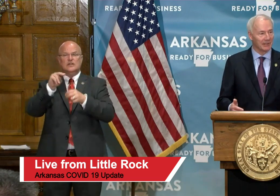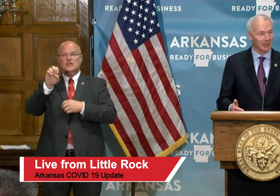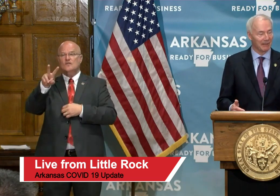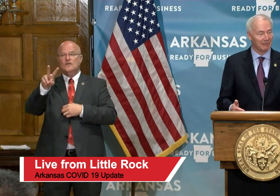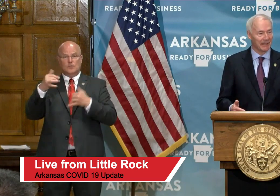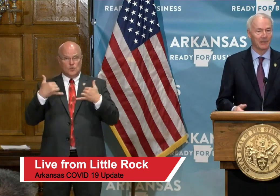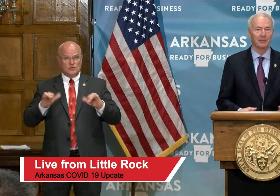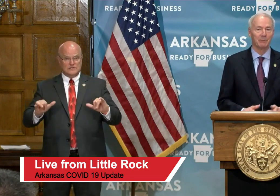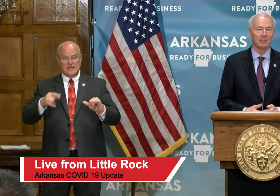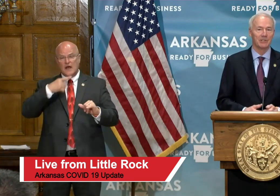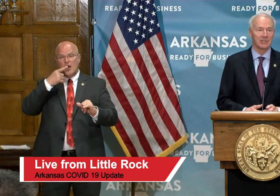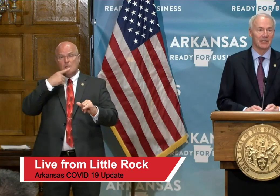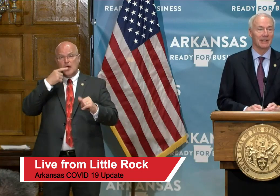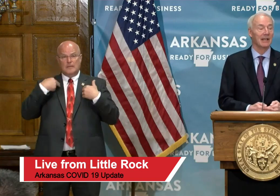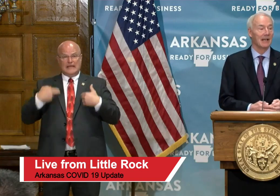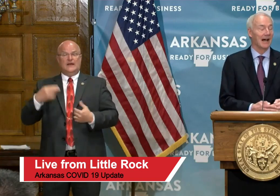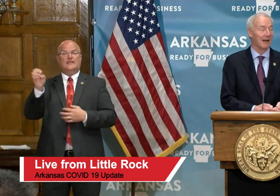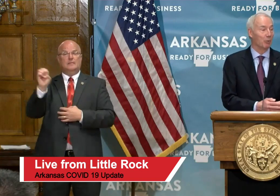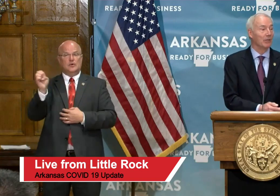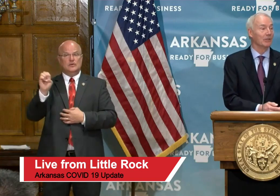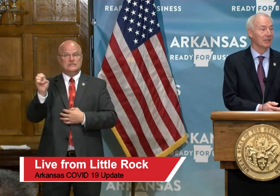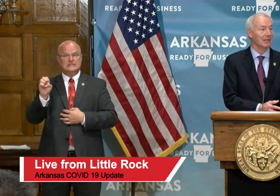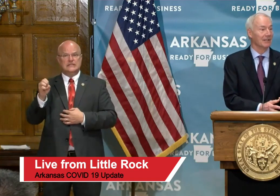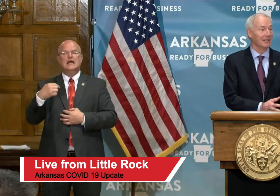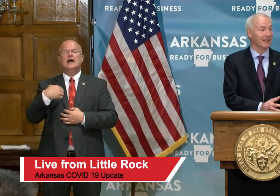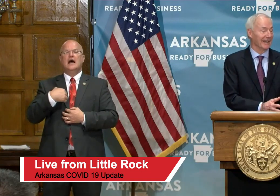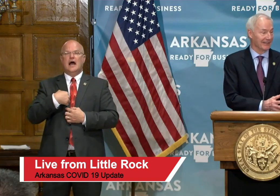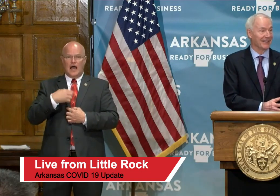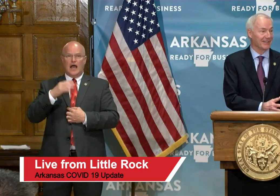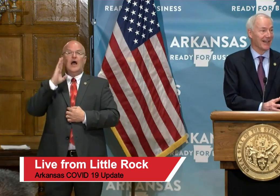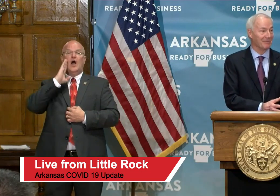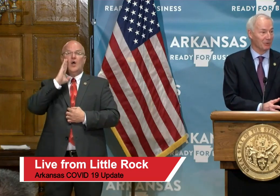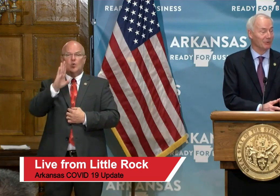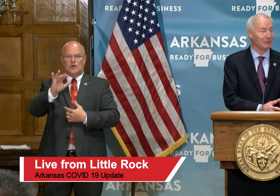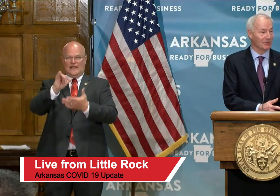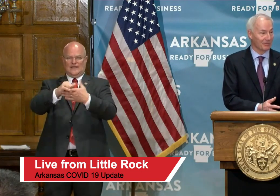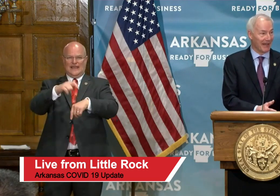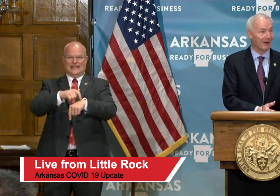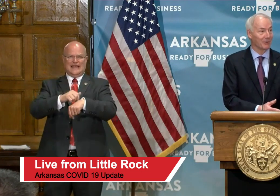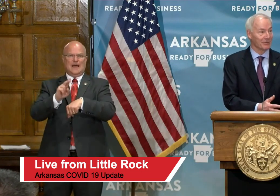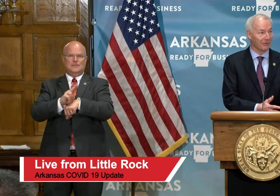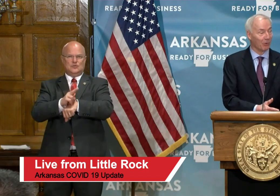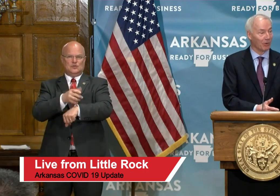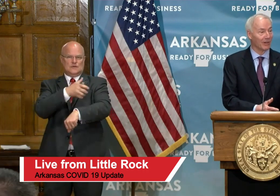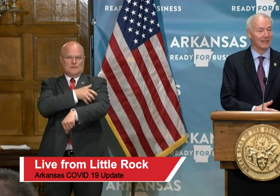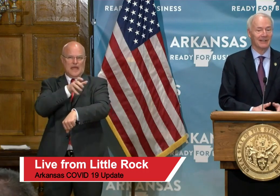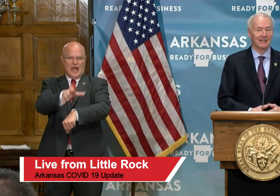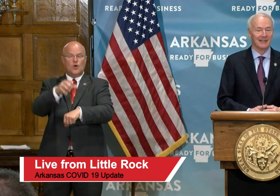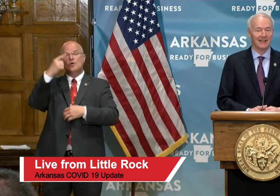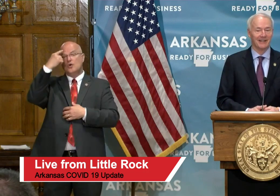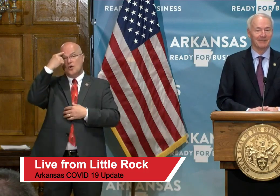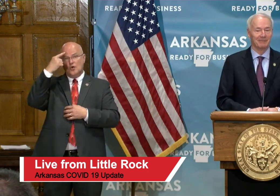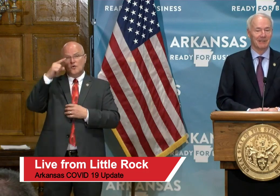we're still in a public health emergency, I will at that time use the powers